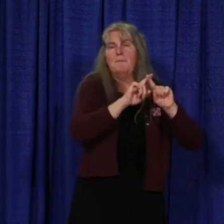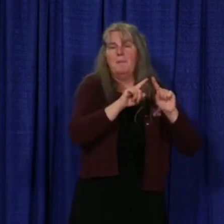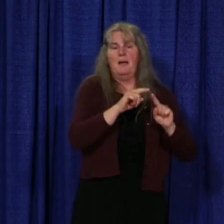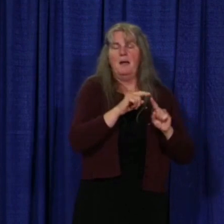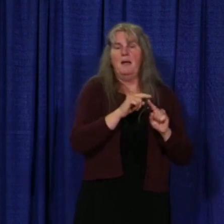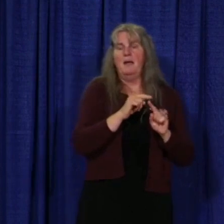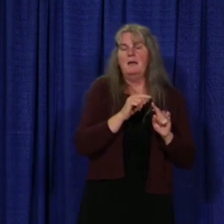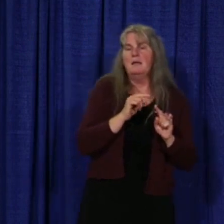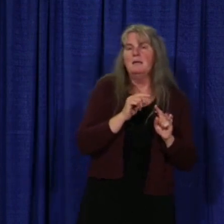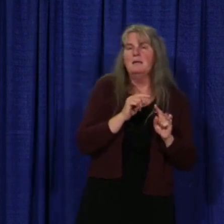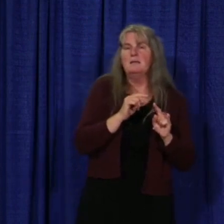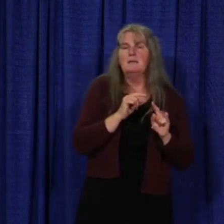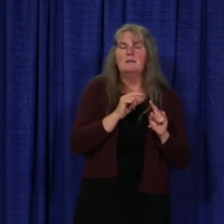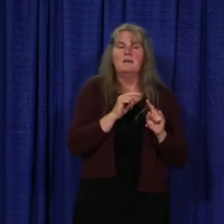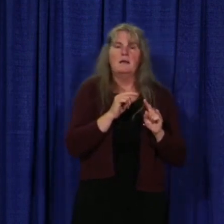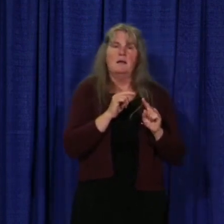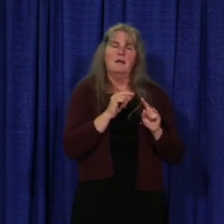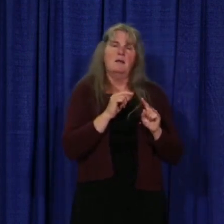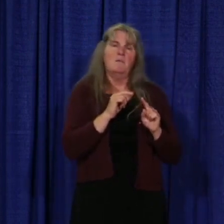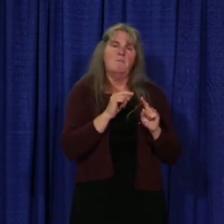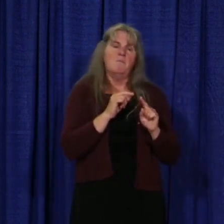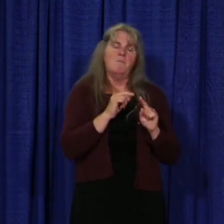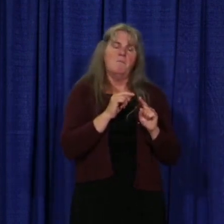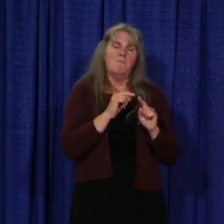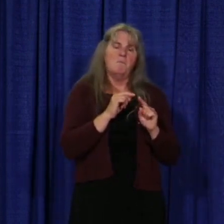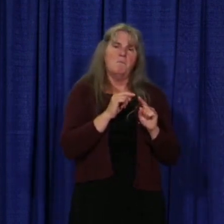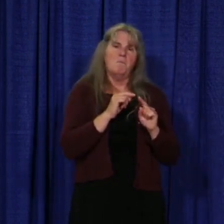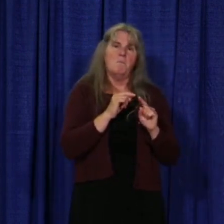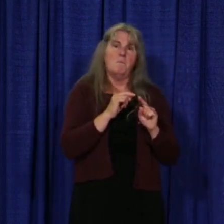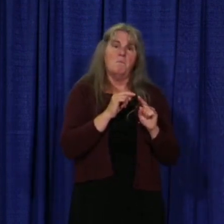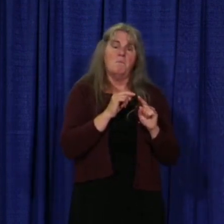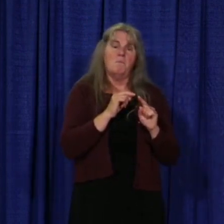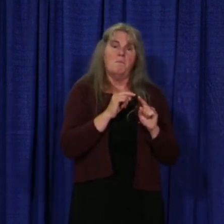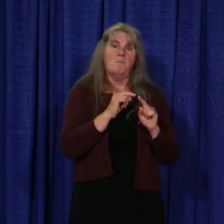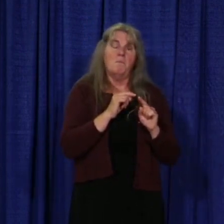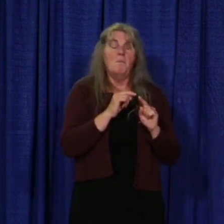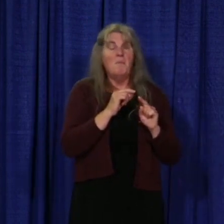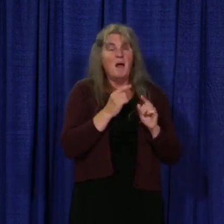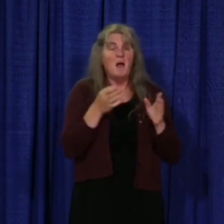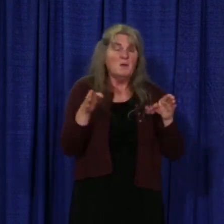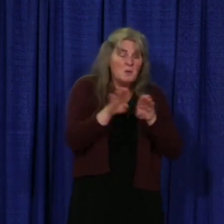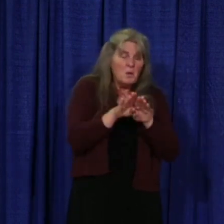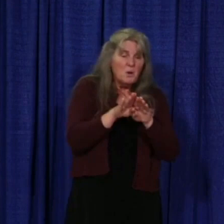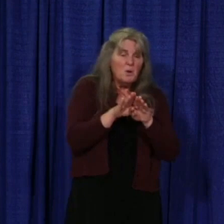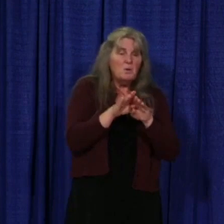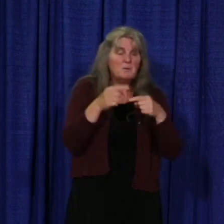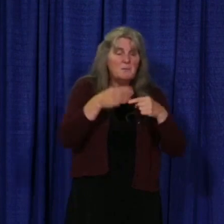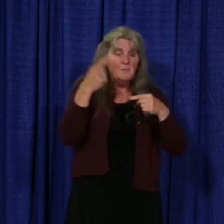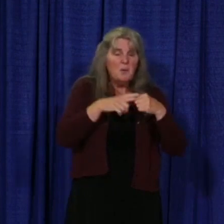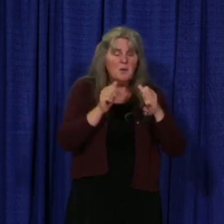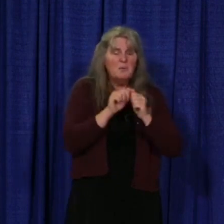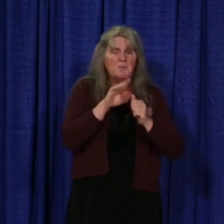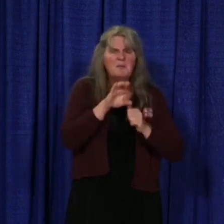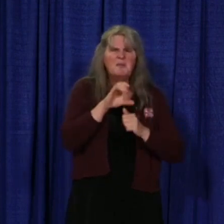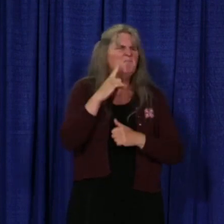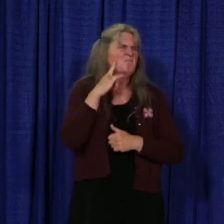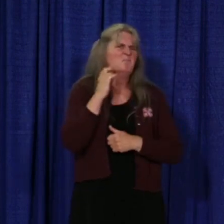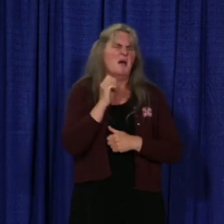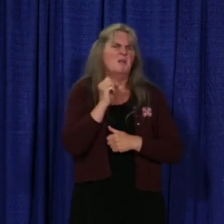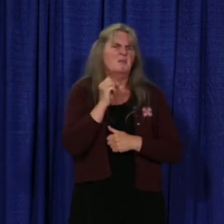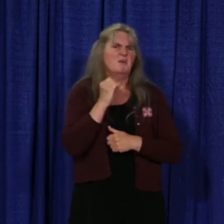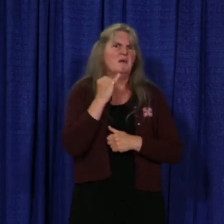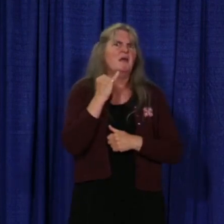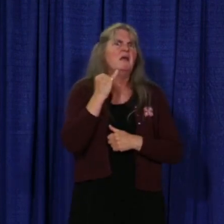much less inclined to advise going back on our BC bubble, unless we were to see something much